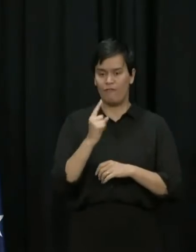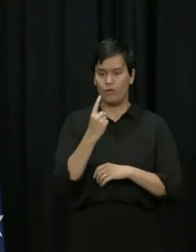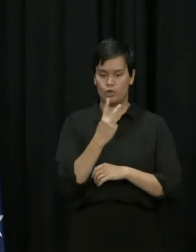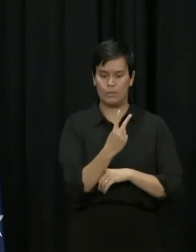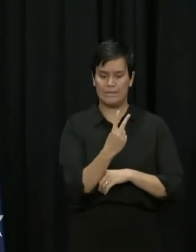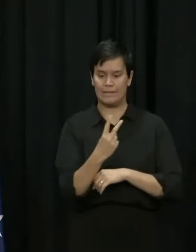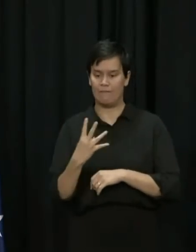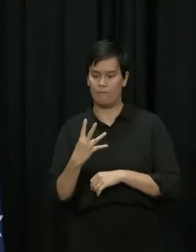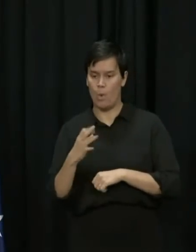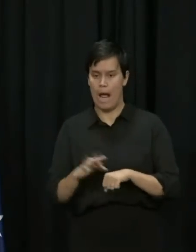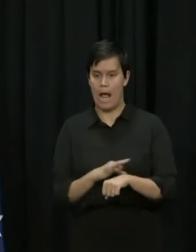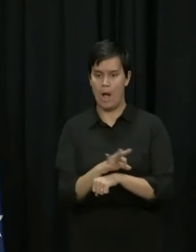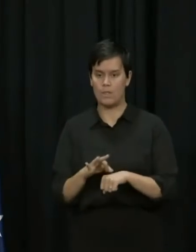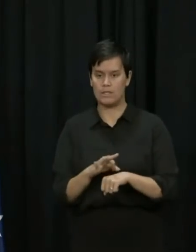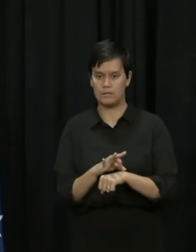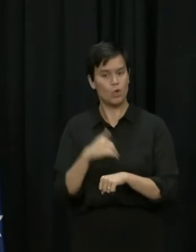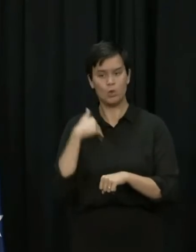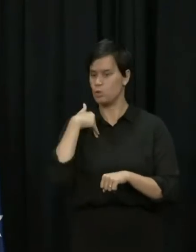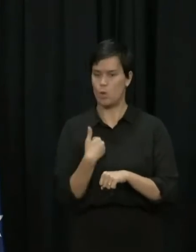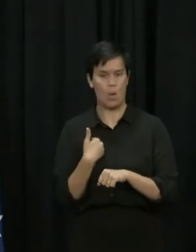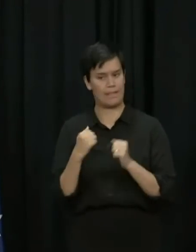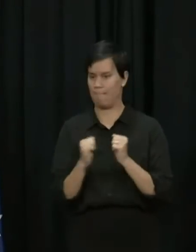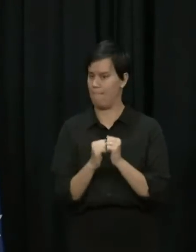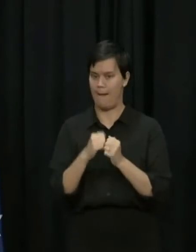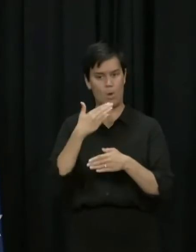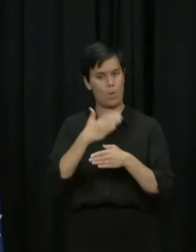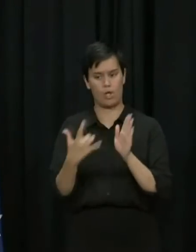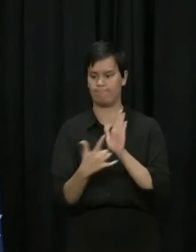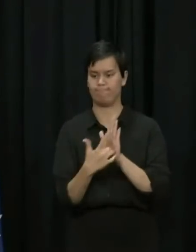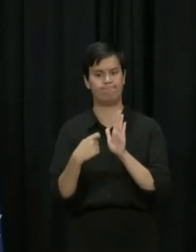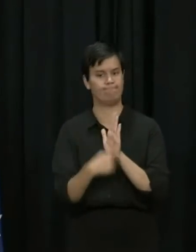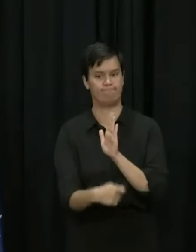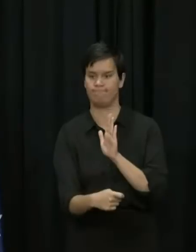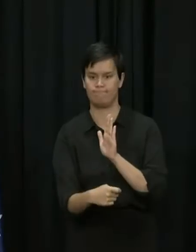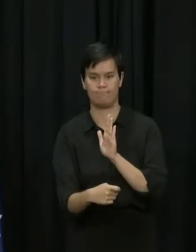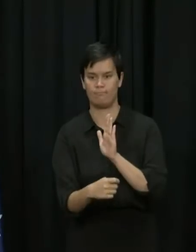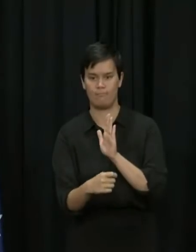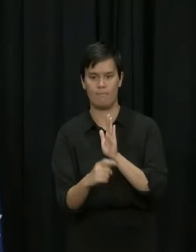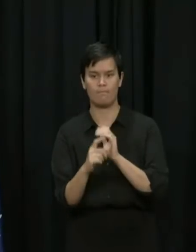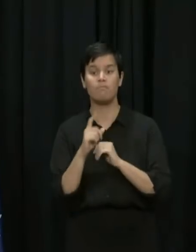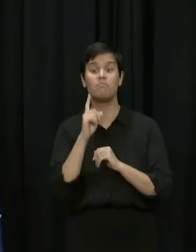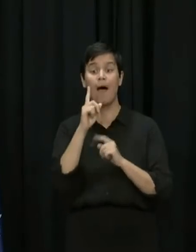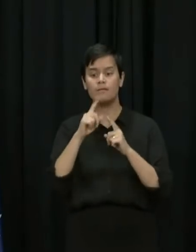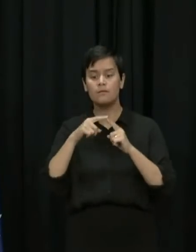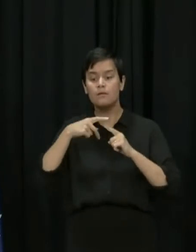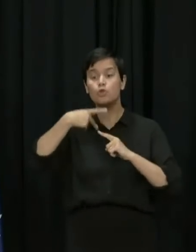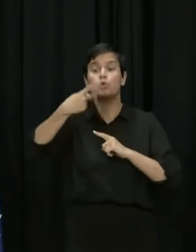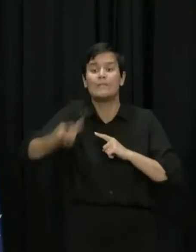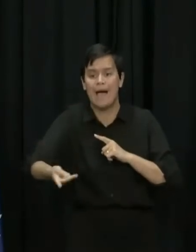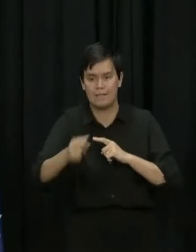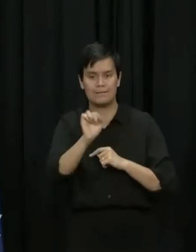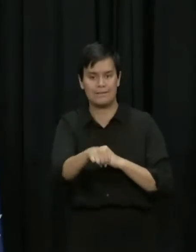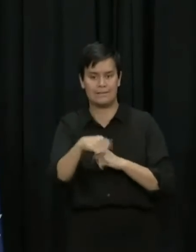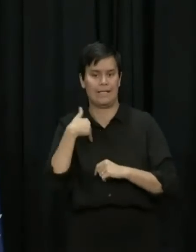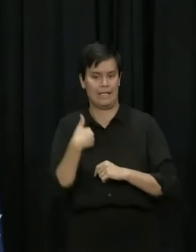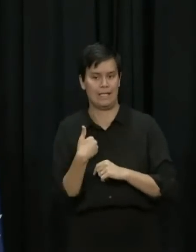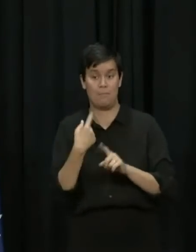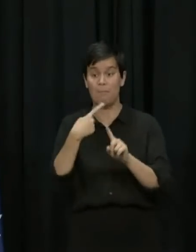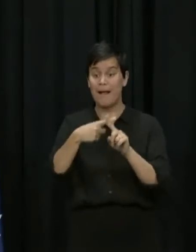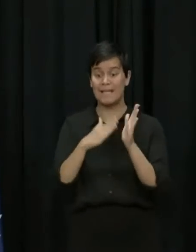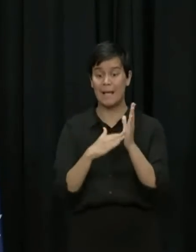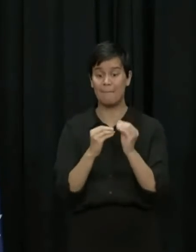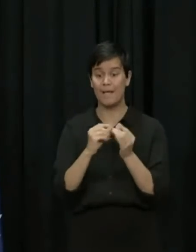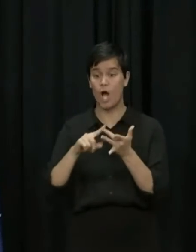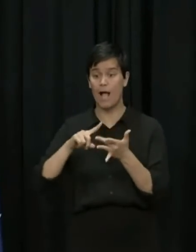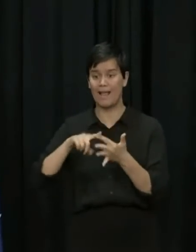think will be really important. MB have also changed up their systems to make it more efficient than what people experienced last time. So flights, just the Air New